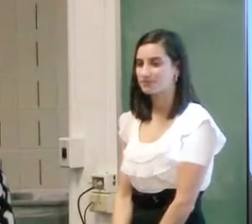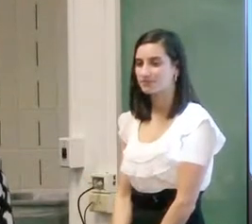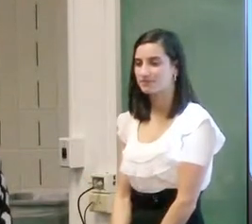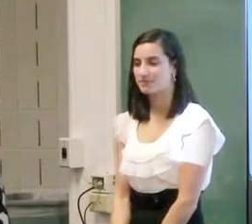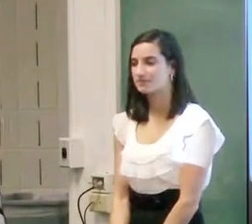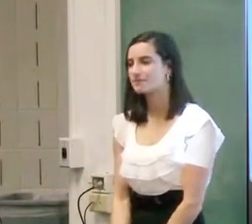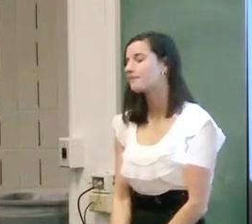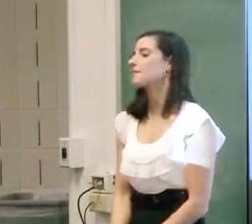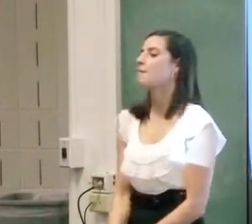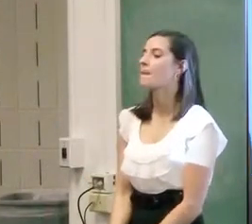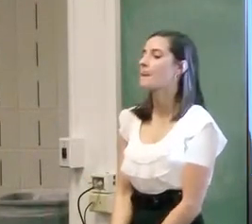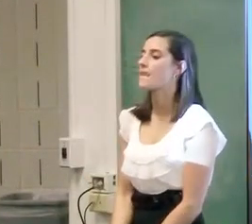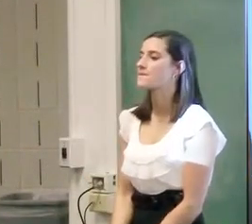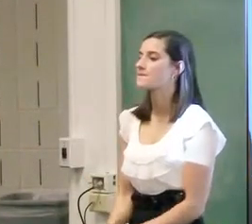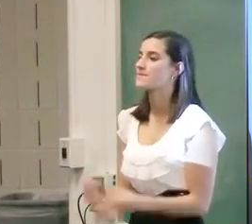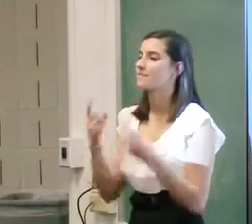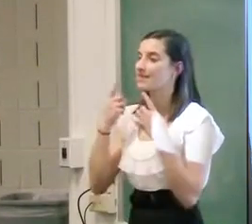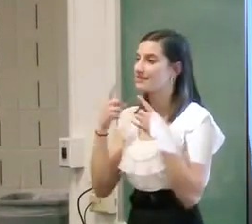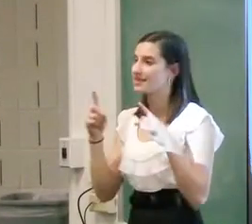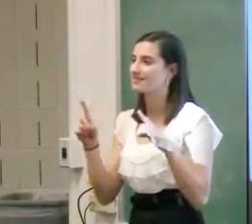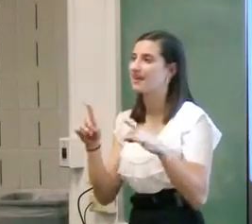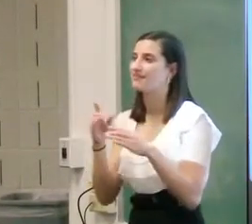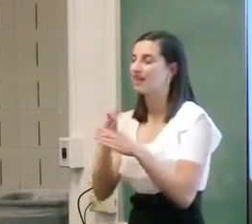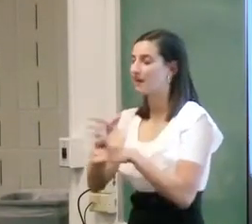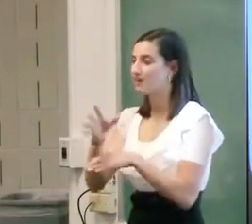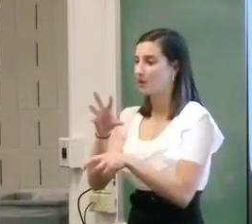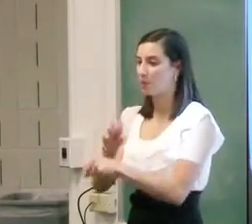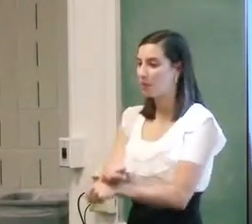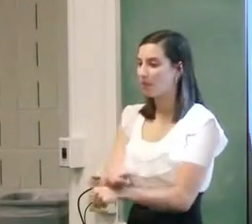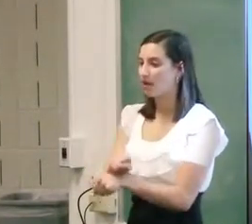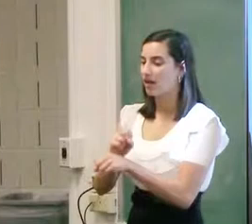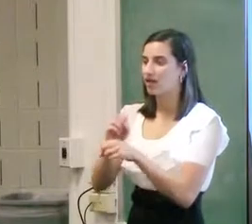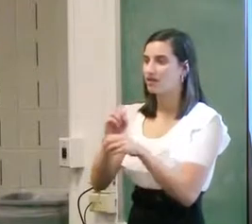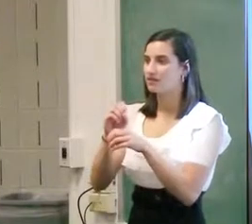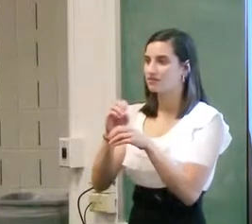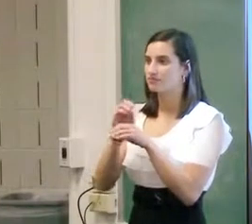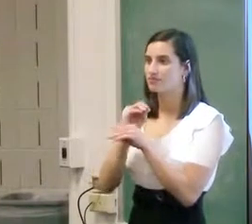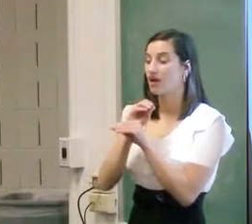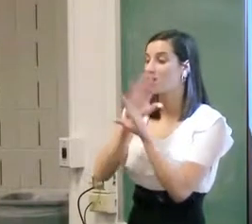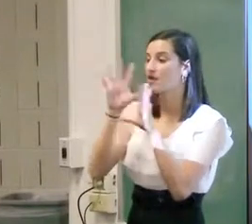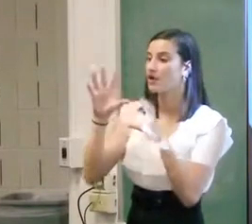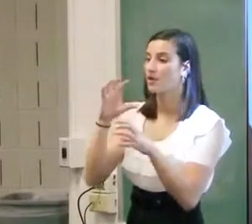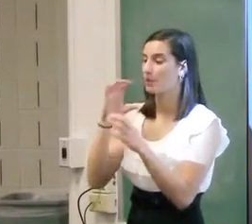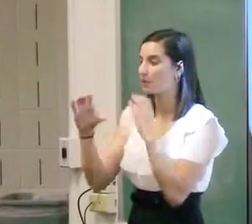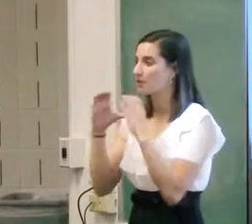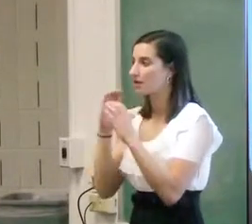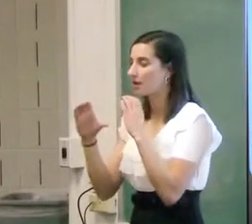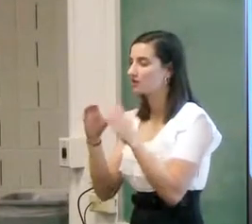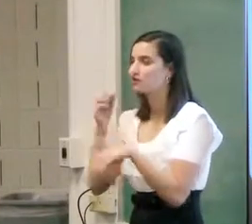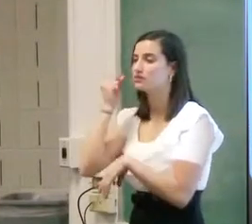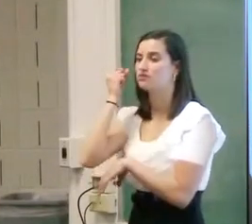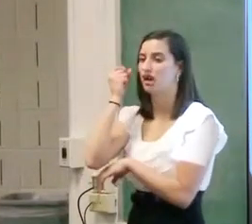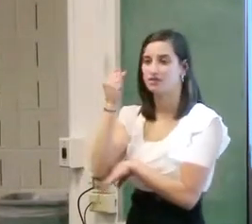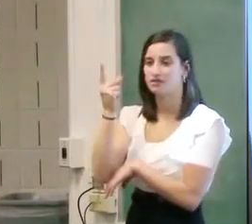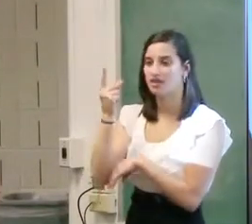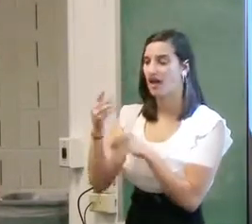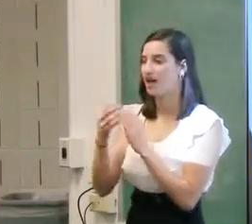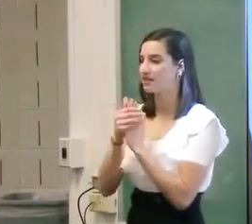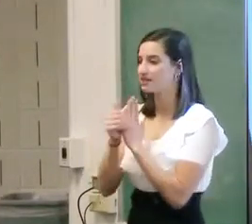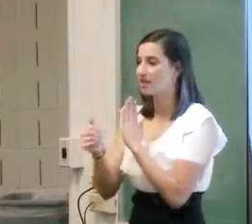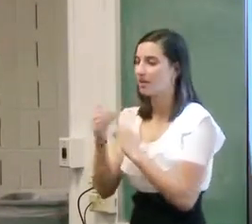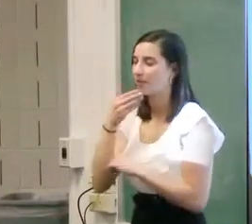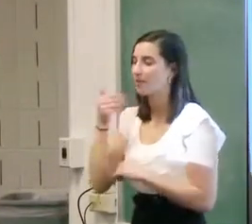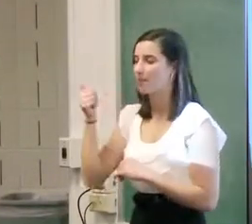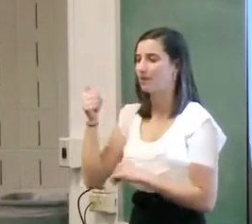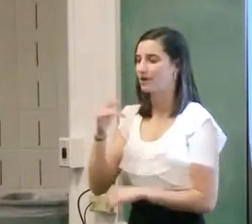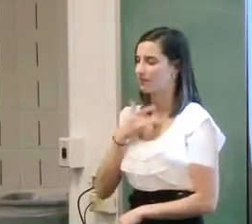A feeling of success after you completed appointment and communication was clear and 2 people had understanding of what was going on is just the